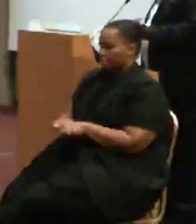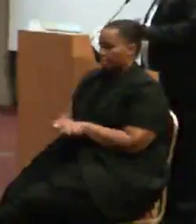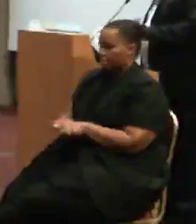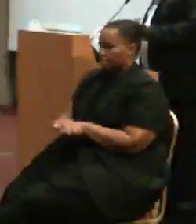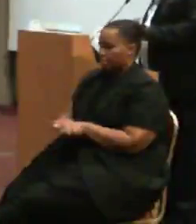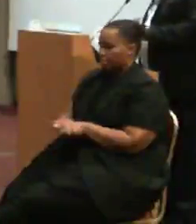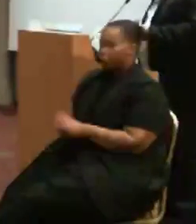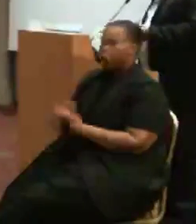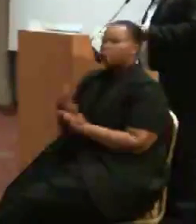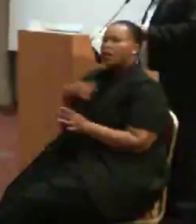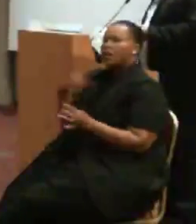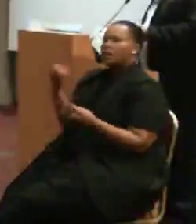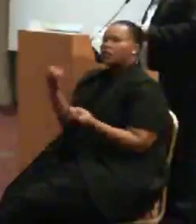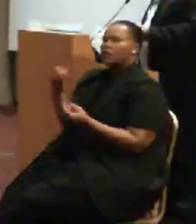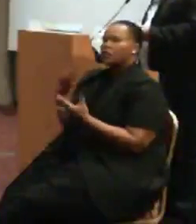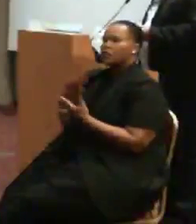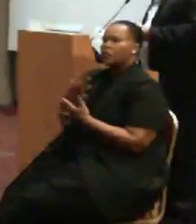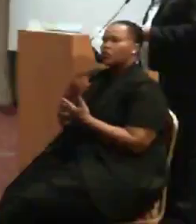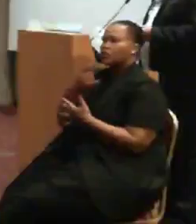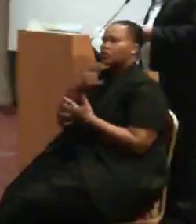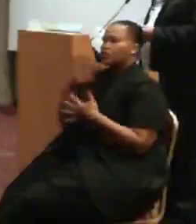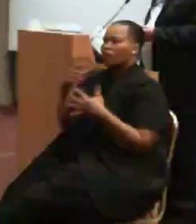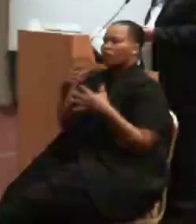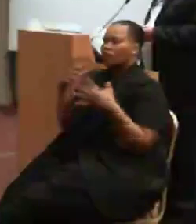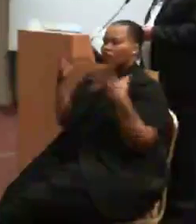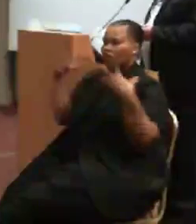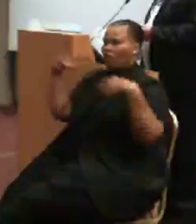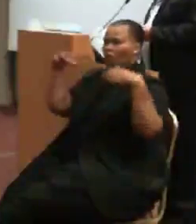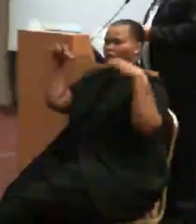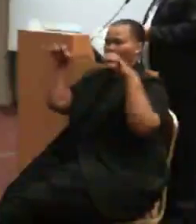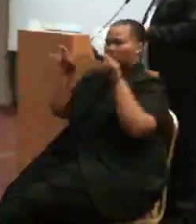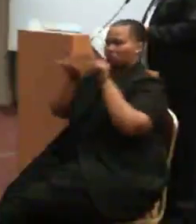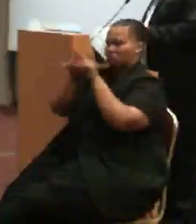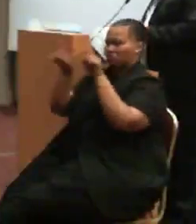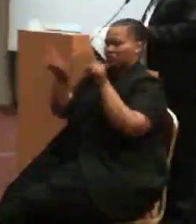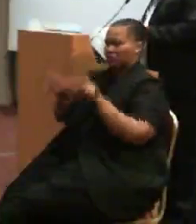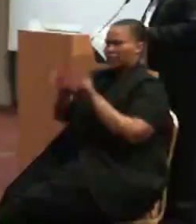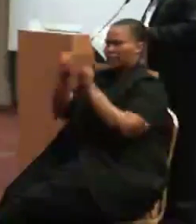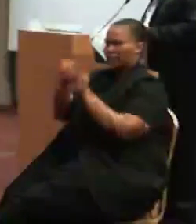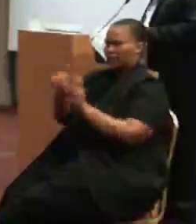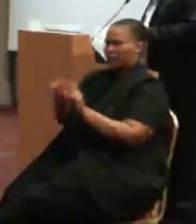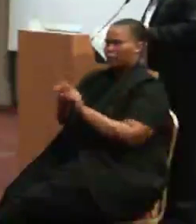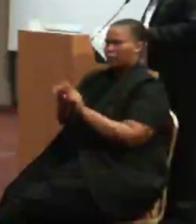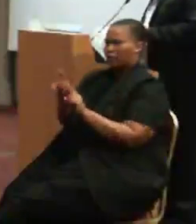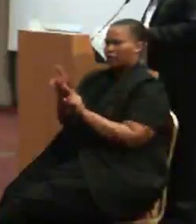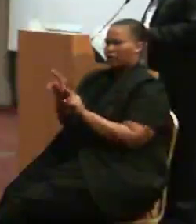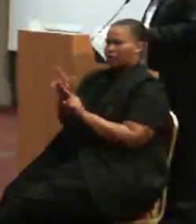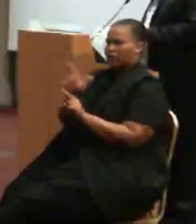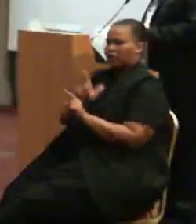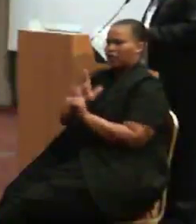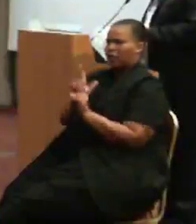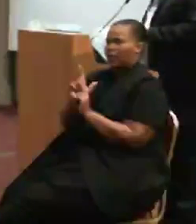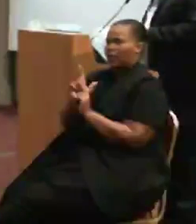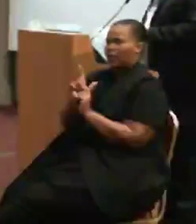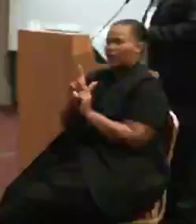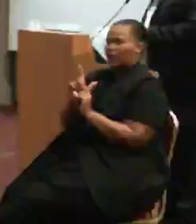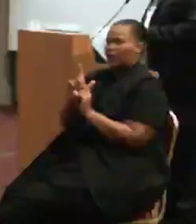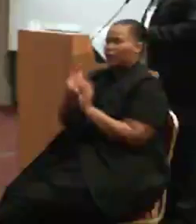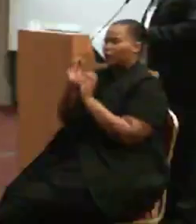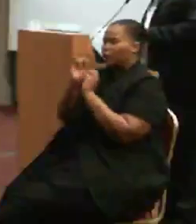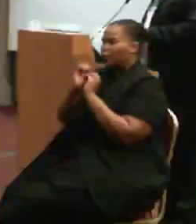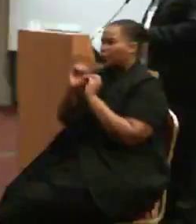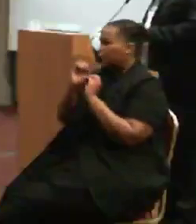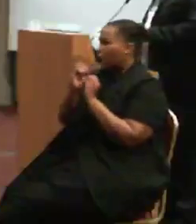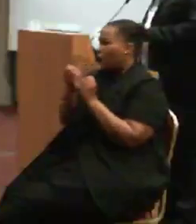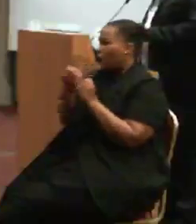I was also surprised to hear mention of the ghost vending machines. But Eskom has not yet told us how much those machines are stealing from them and